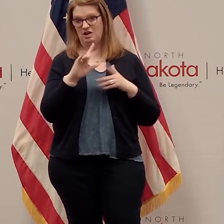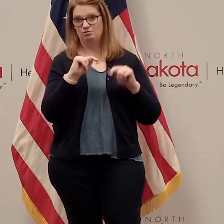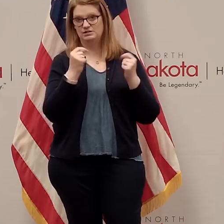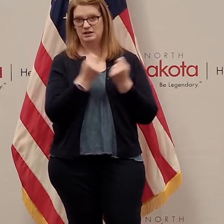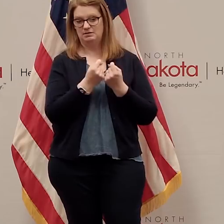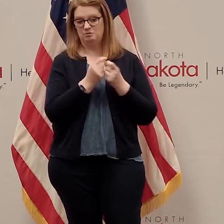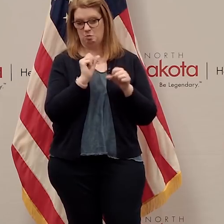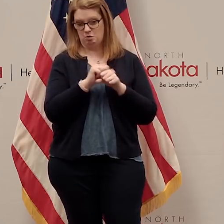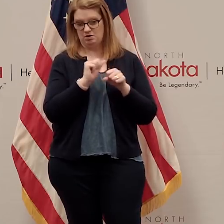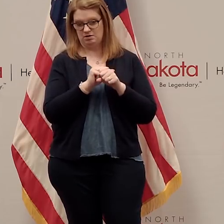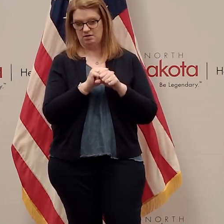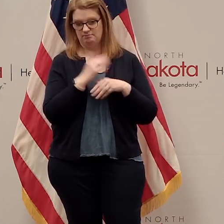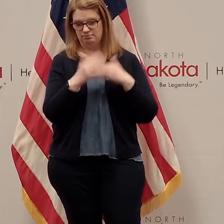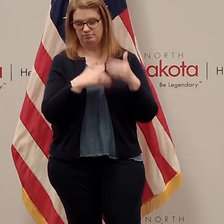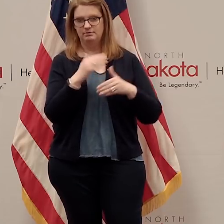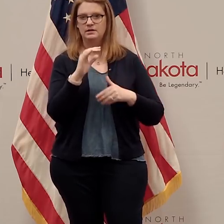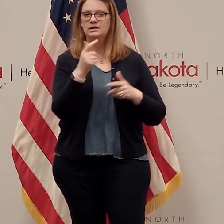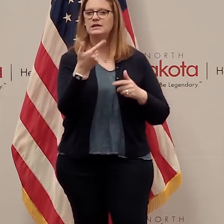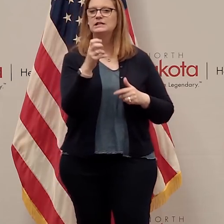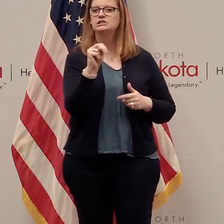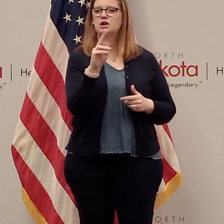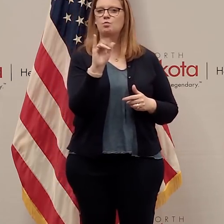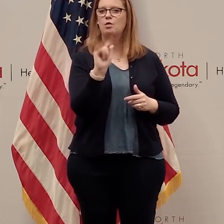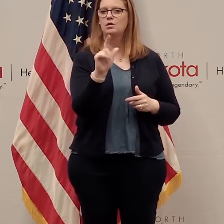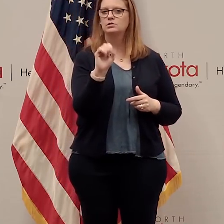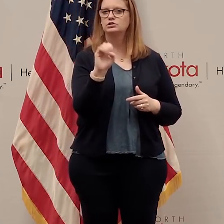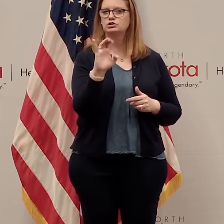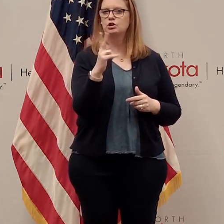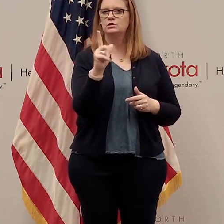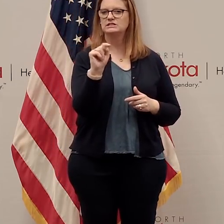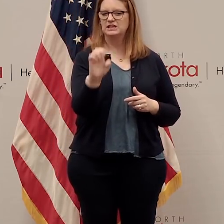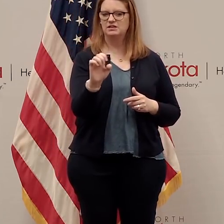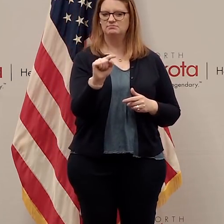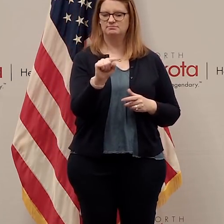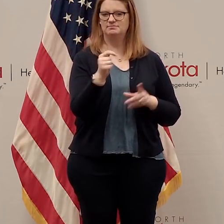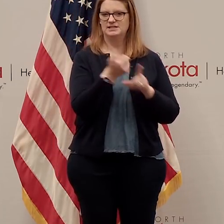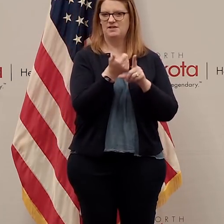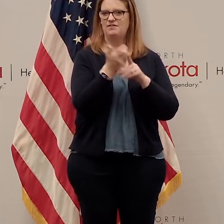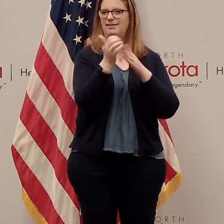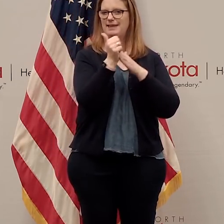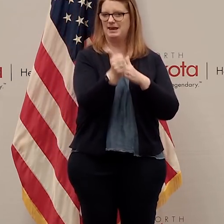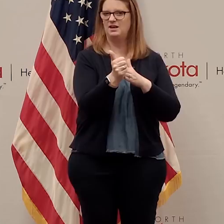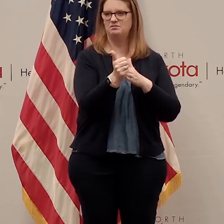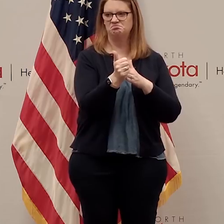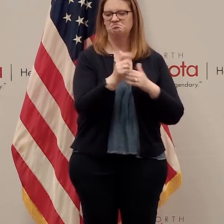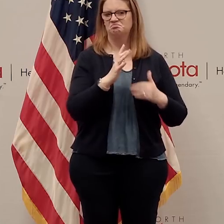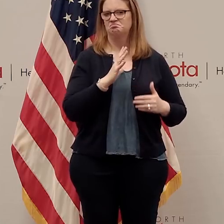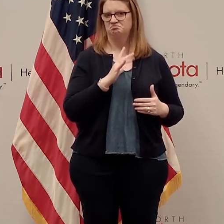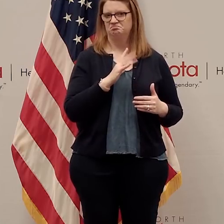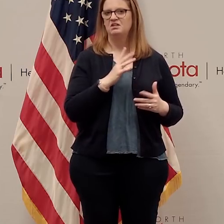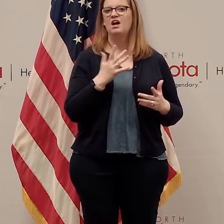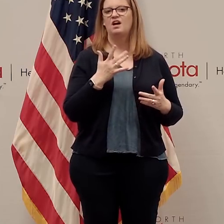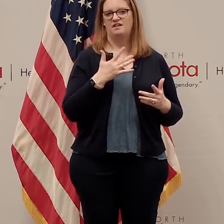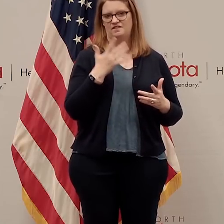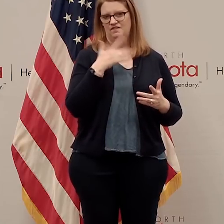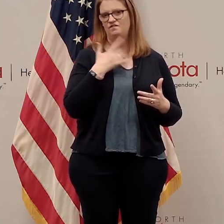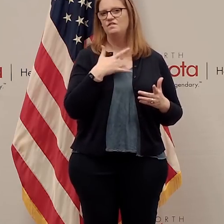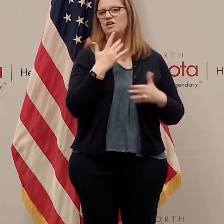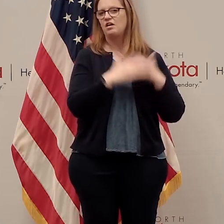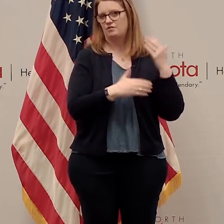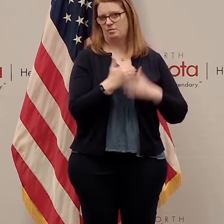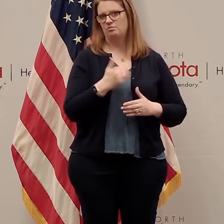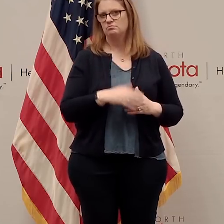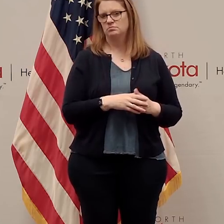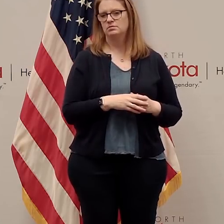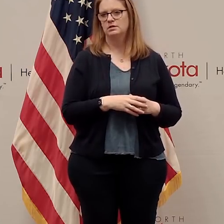with General Schulte, taking the lead on that, I'm confident that we're going to be able to hit that capability. The one thing I would